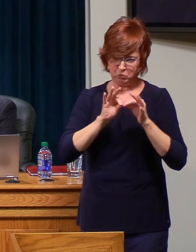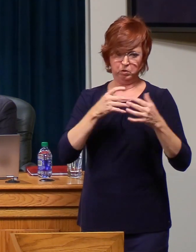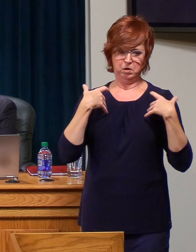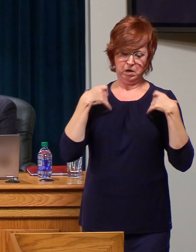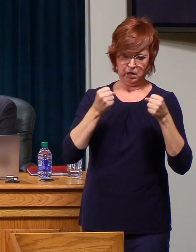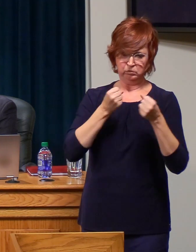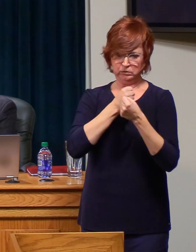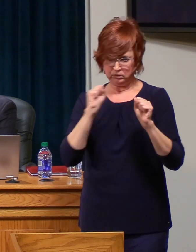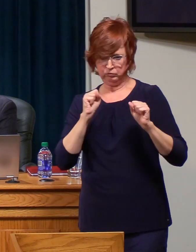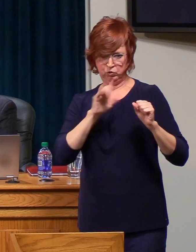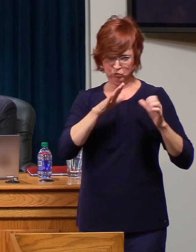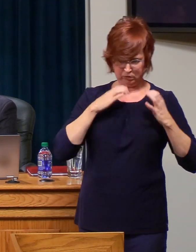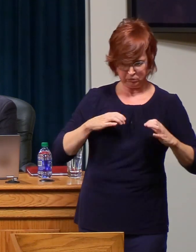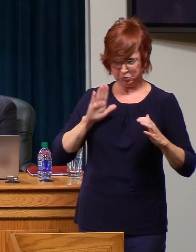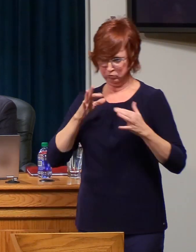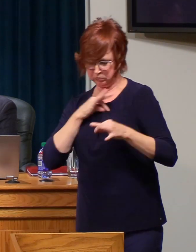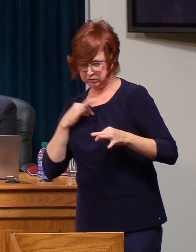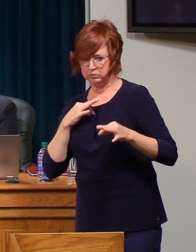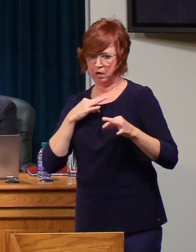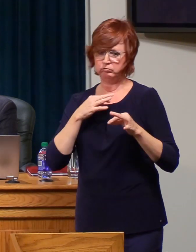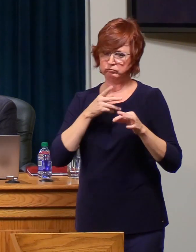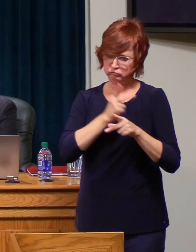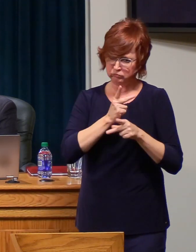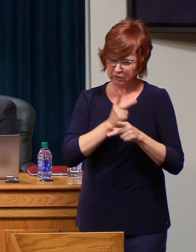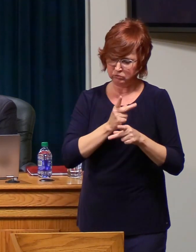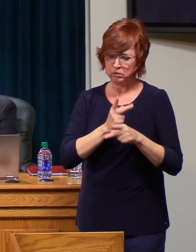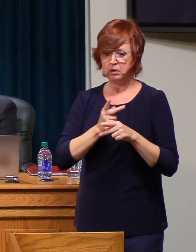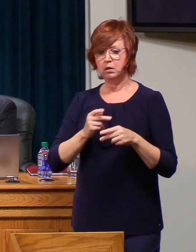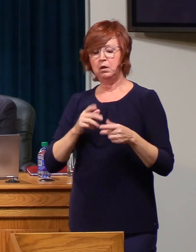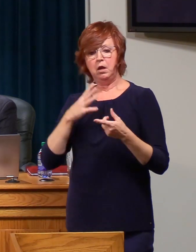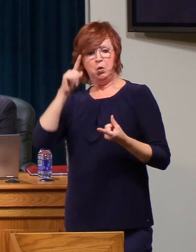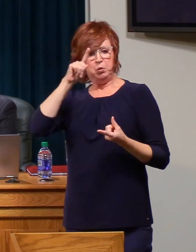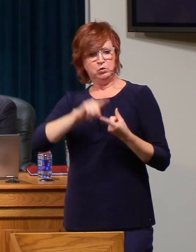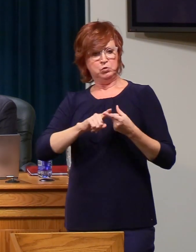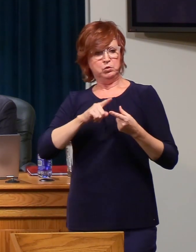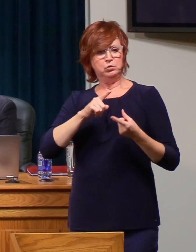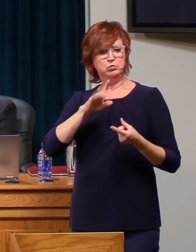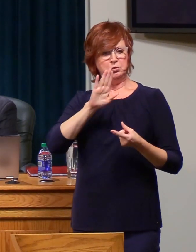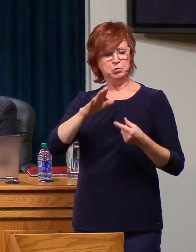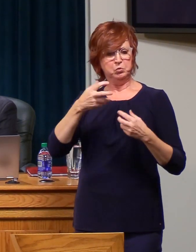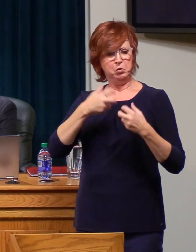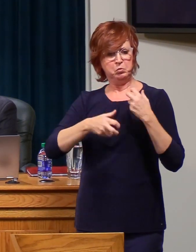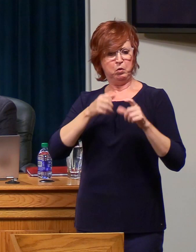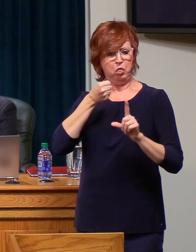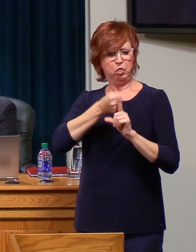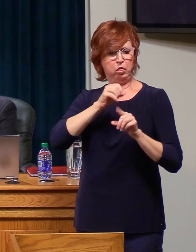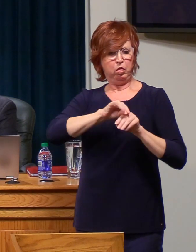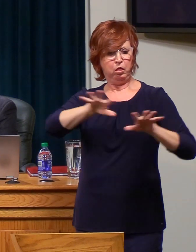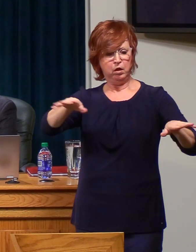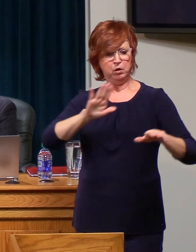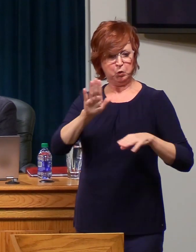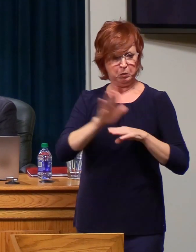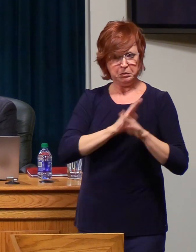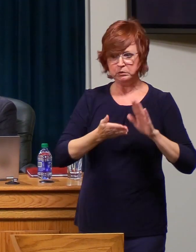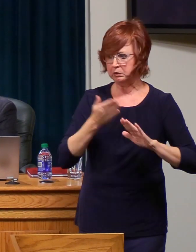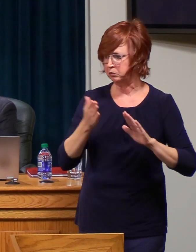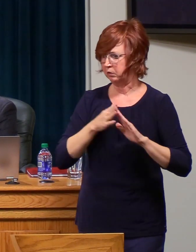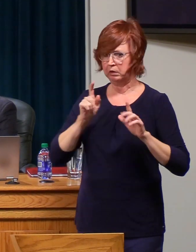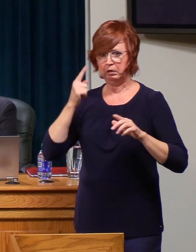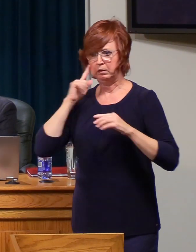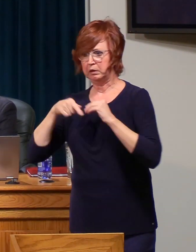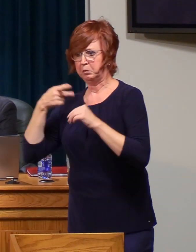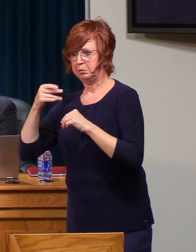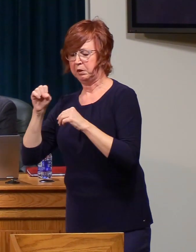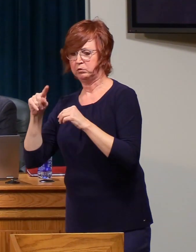to reduce the impacts to their business operations, and also to minimize the spread of the virus through reduced audit travel.